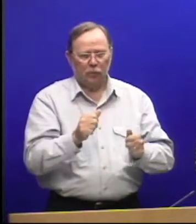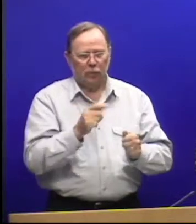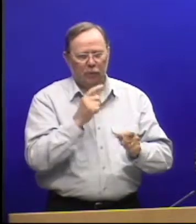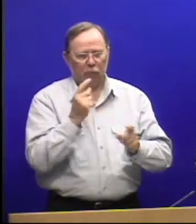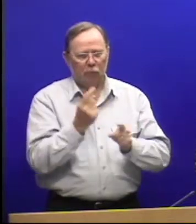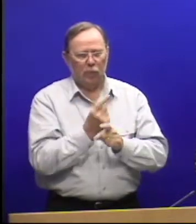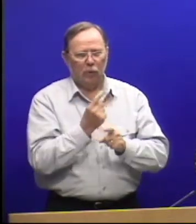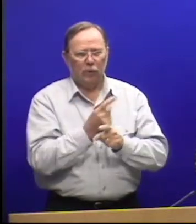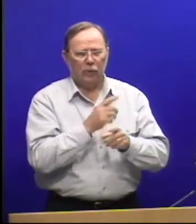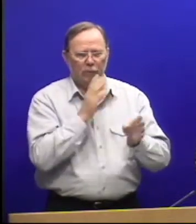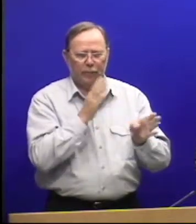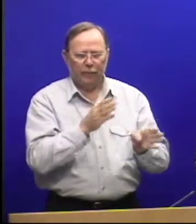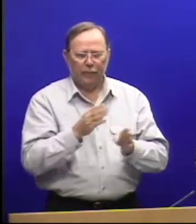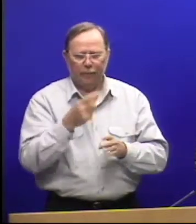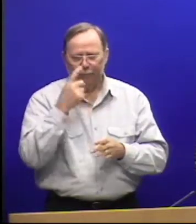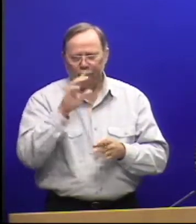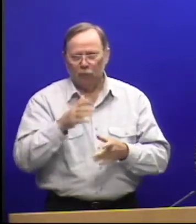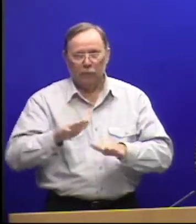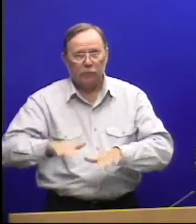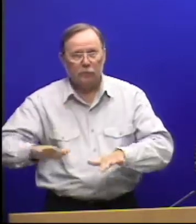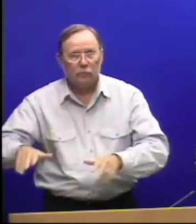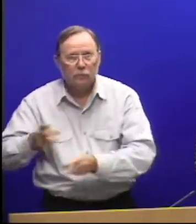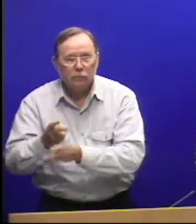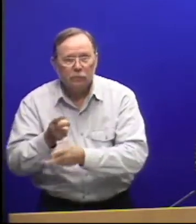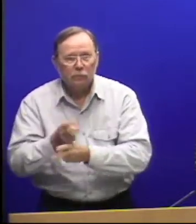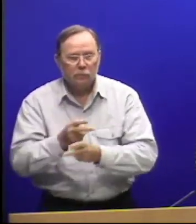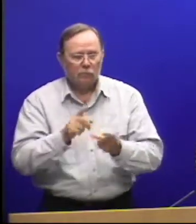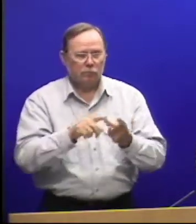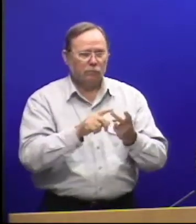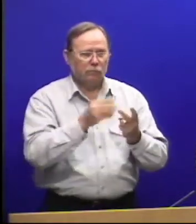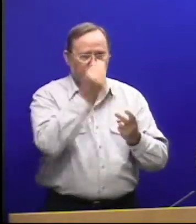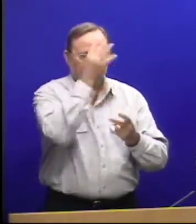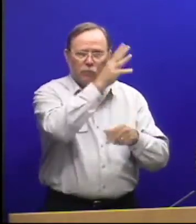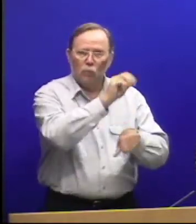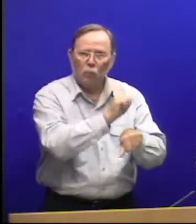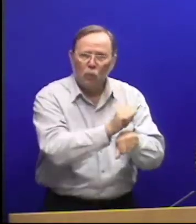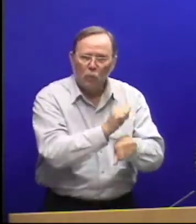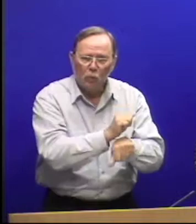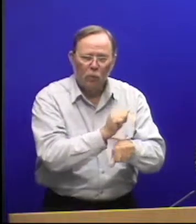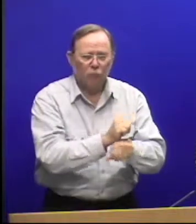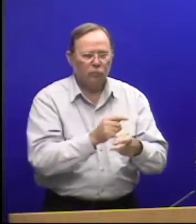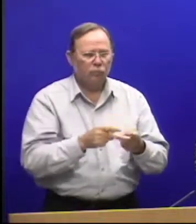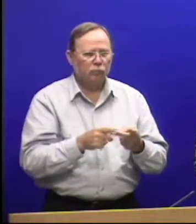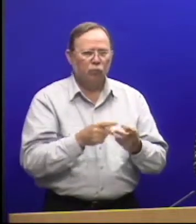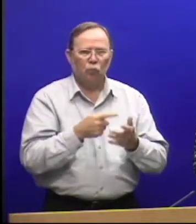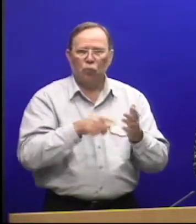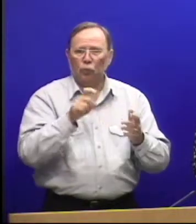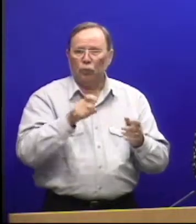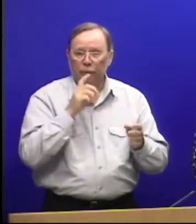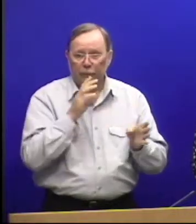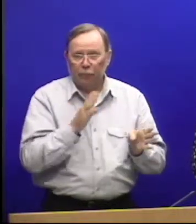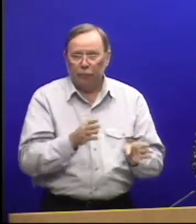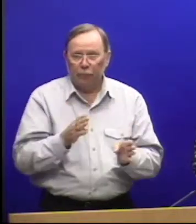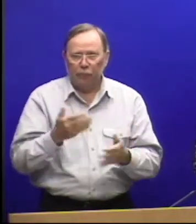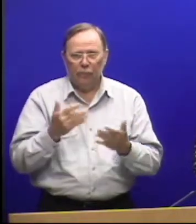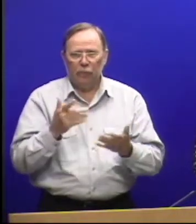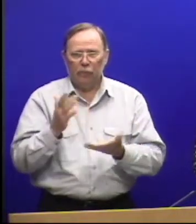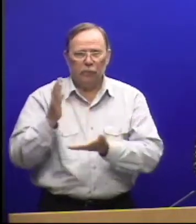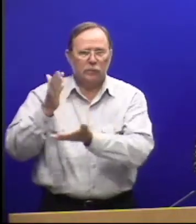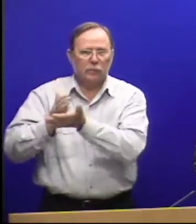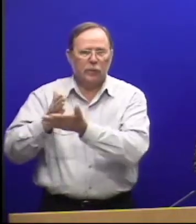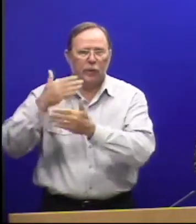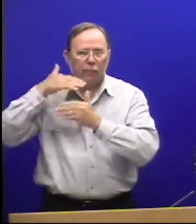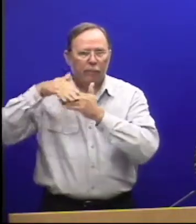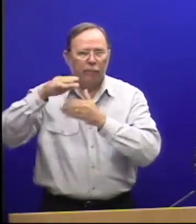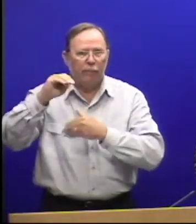for childcare, for your work. What do you need to prepare for? Maybe you need to stop your mail. Maybe you will